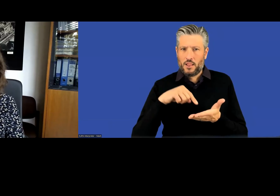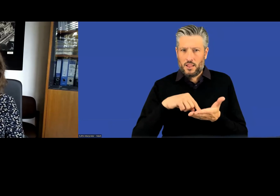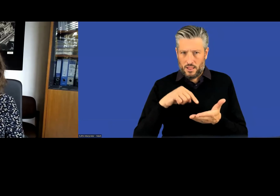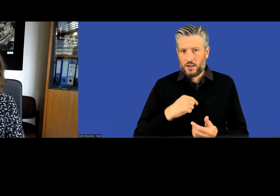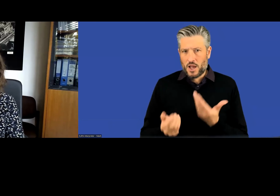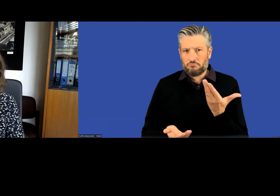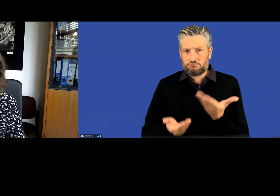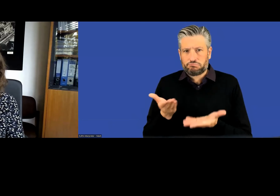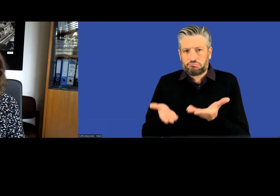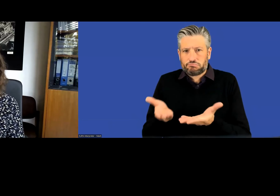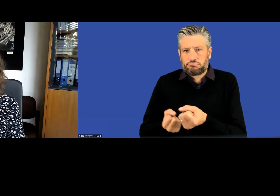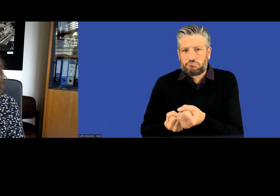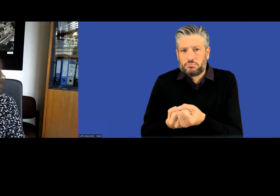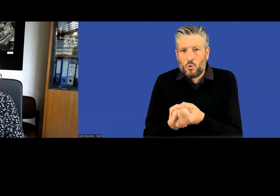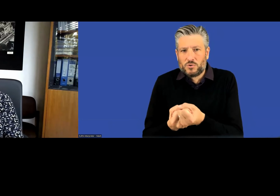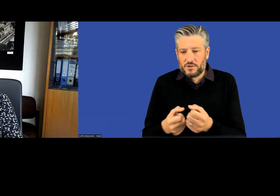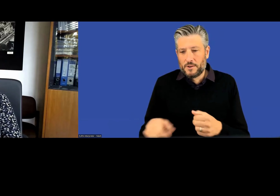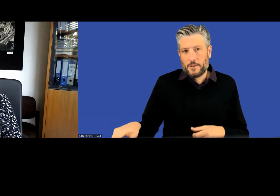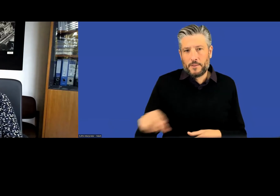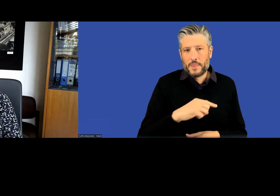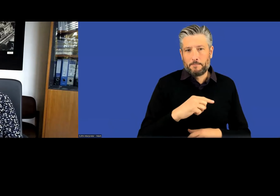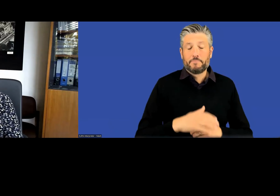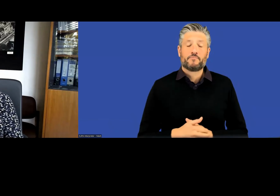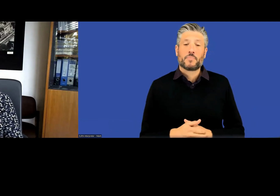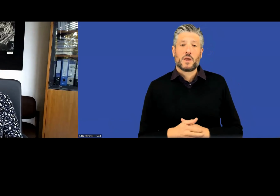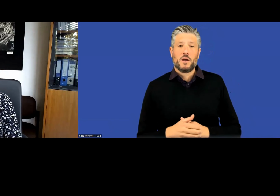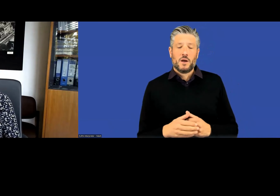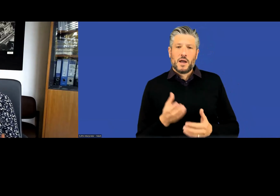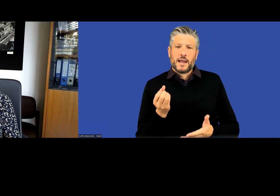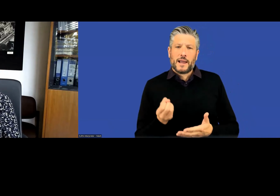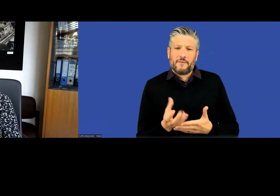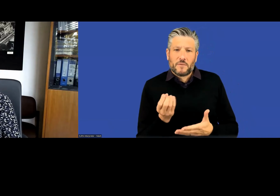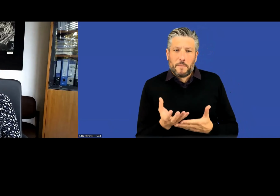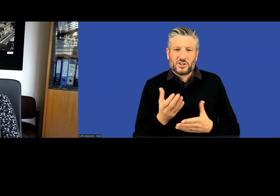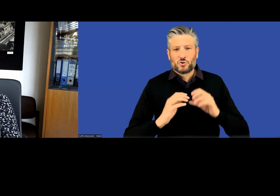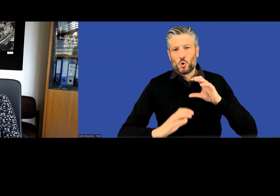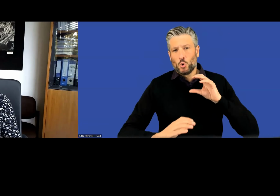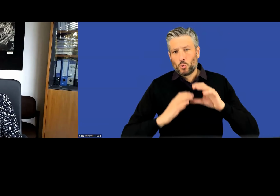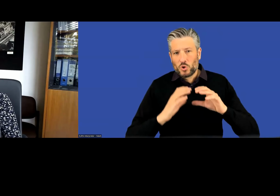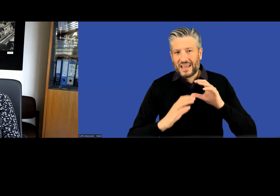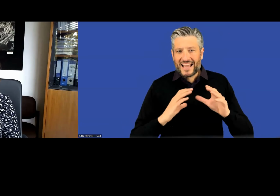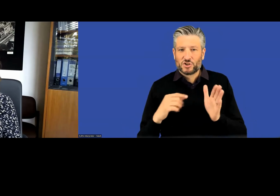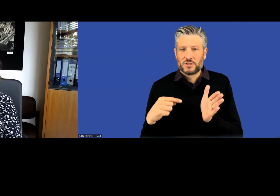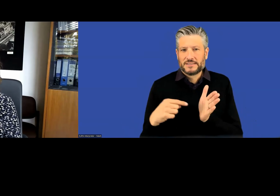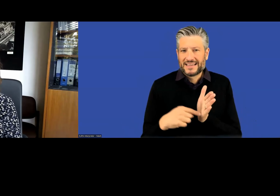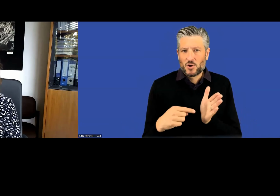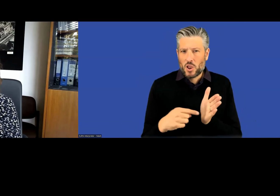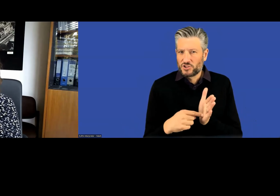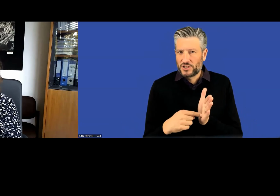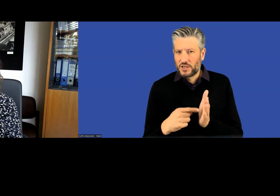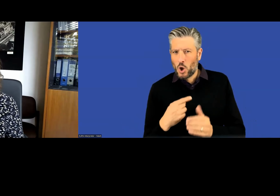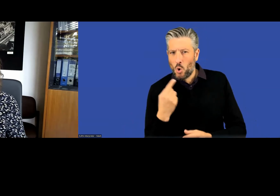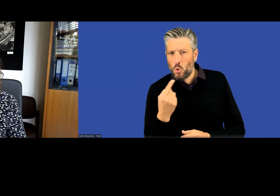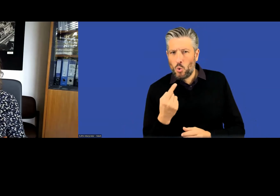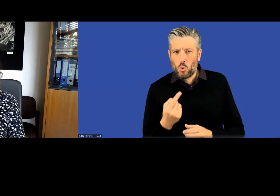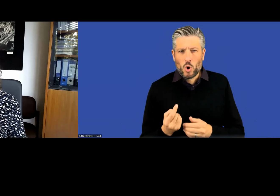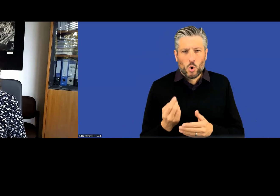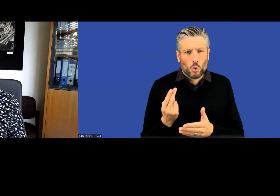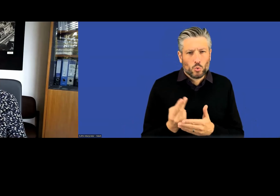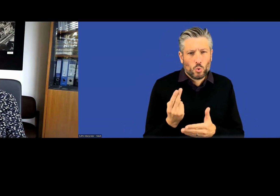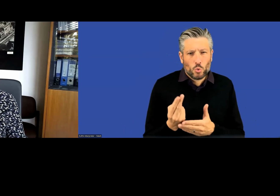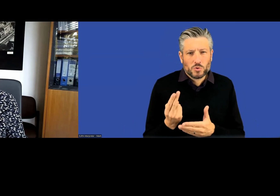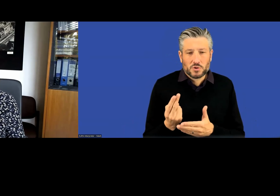is what could be called the information and communication technology usage capability, in other words, digital skills.